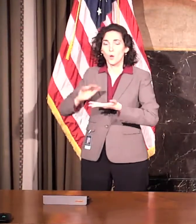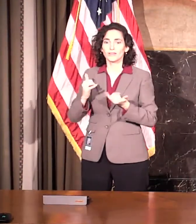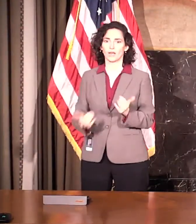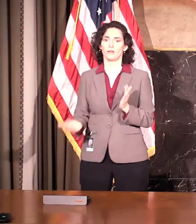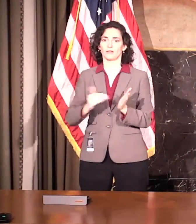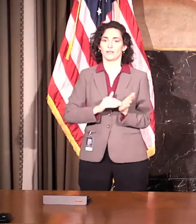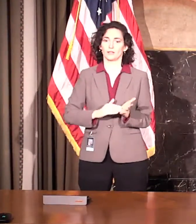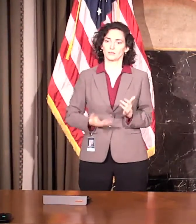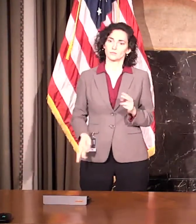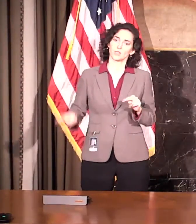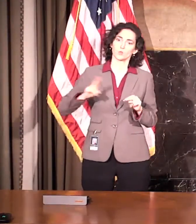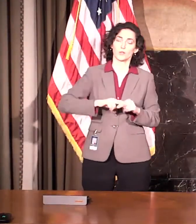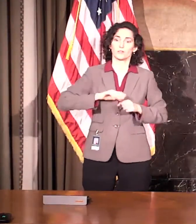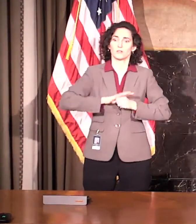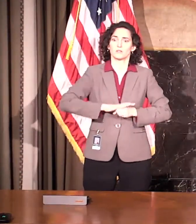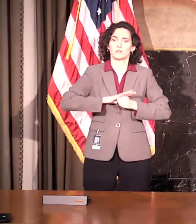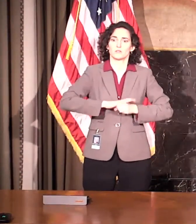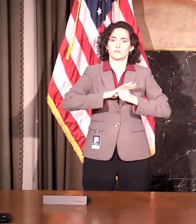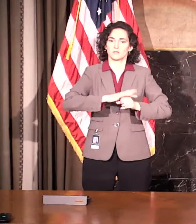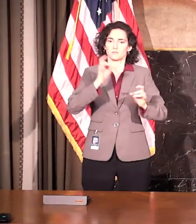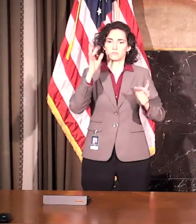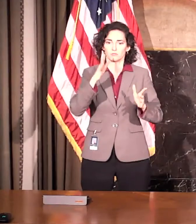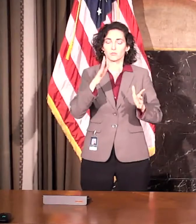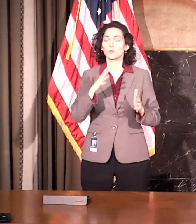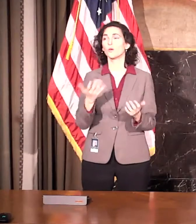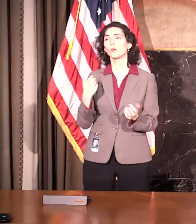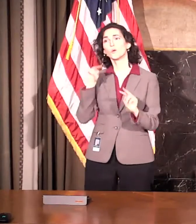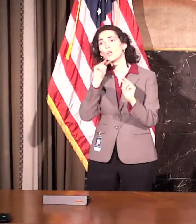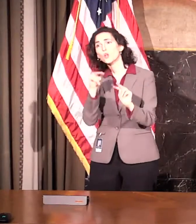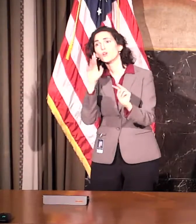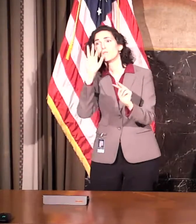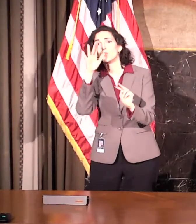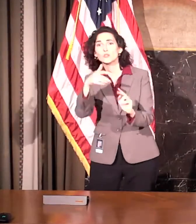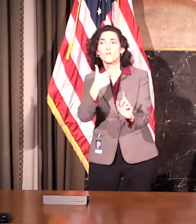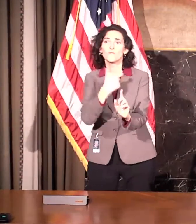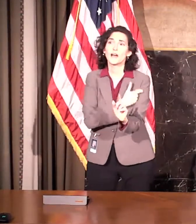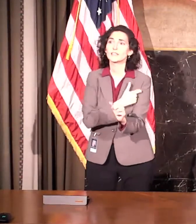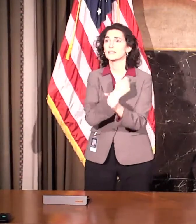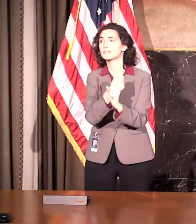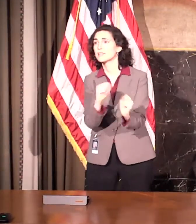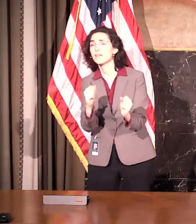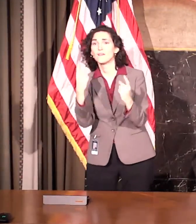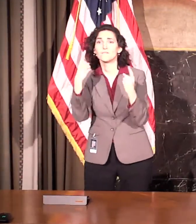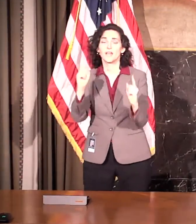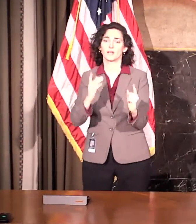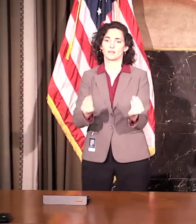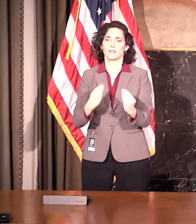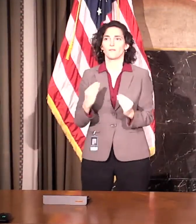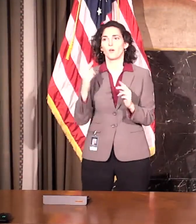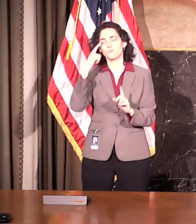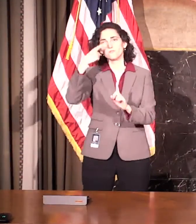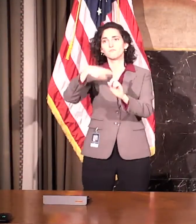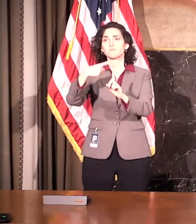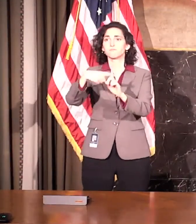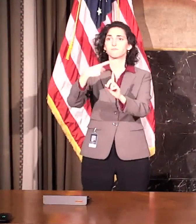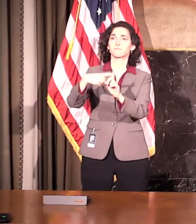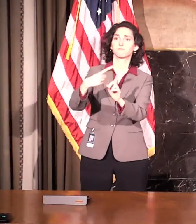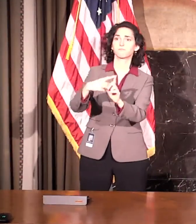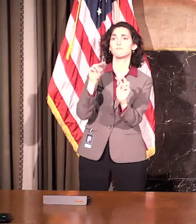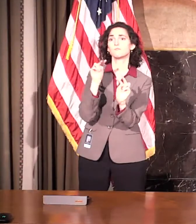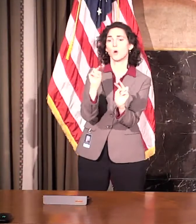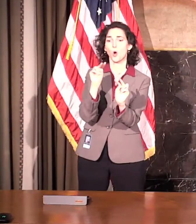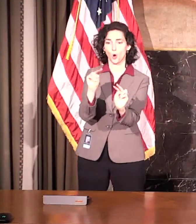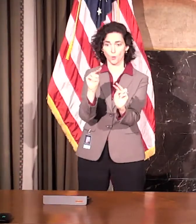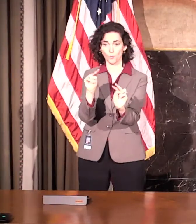the prospect of having a safe and effective vaccine has brought us hope as we continue to take care of